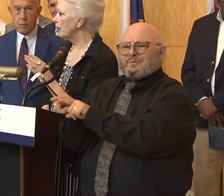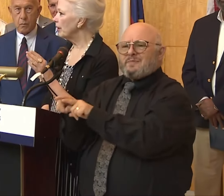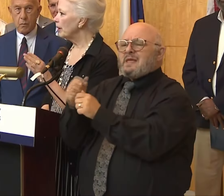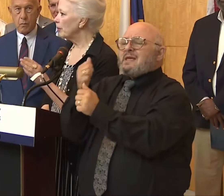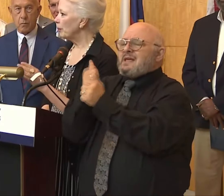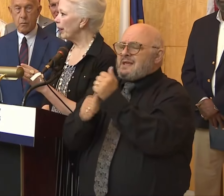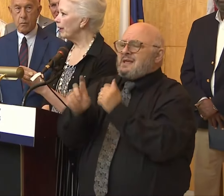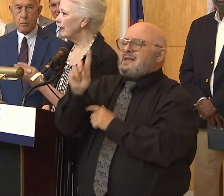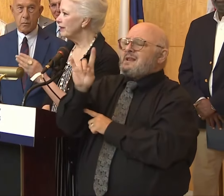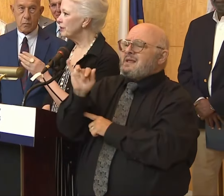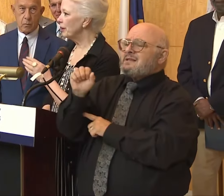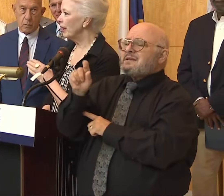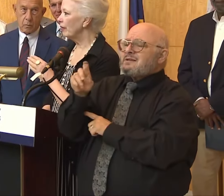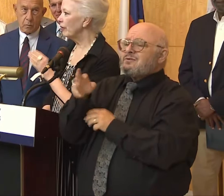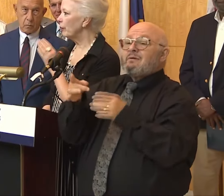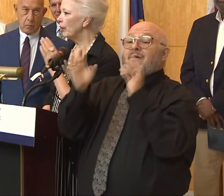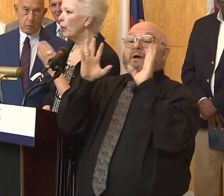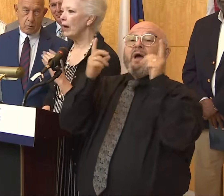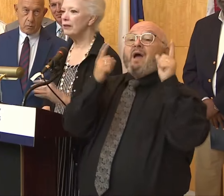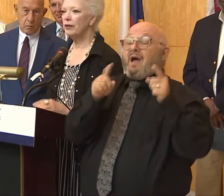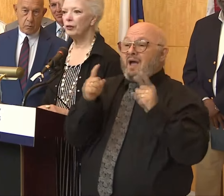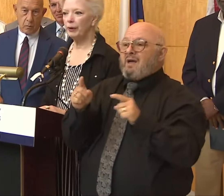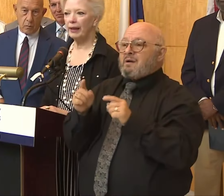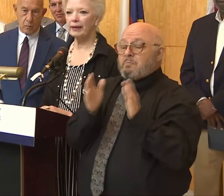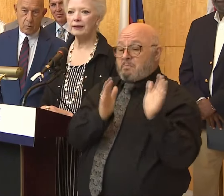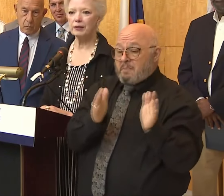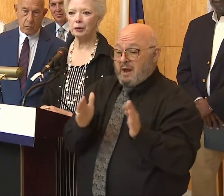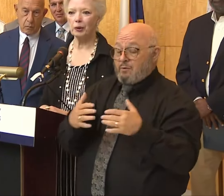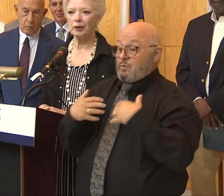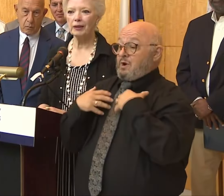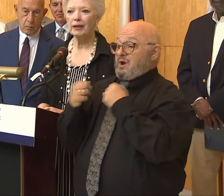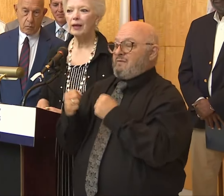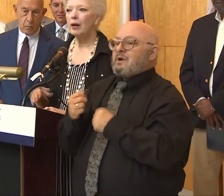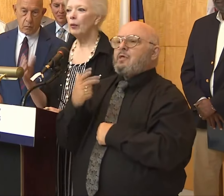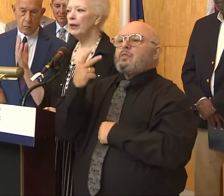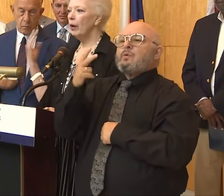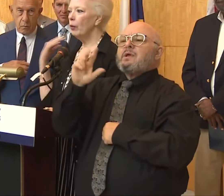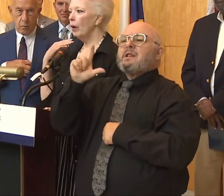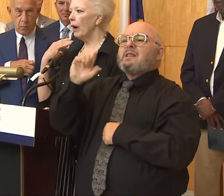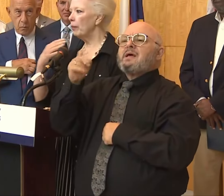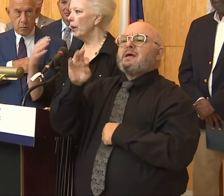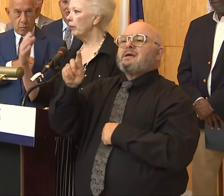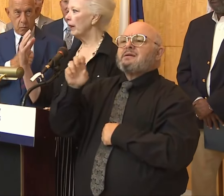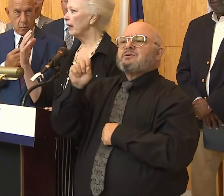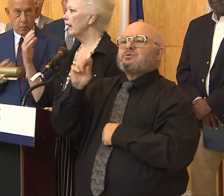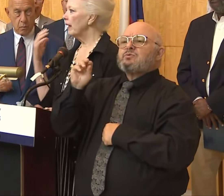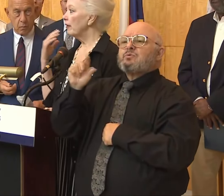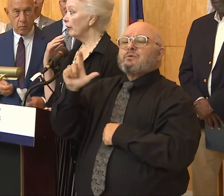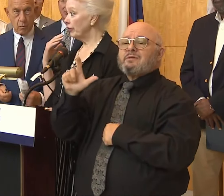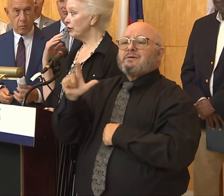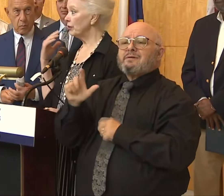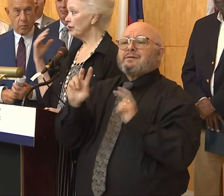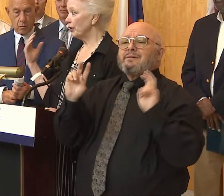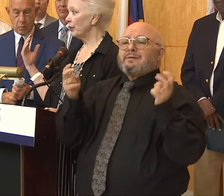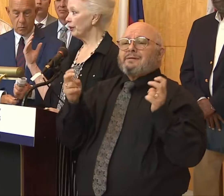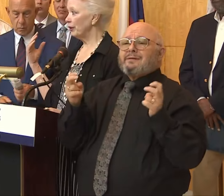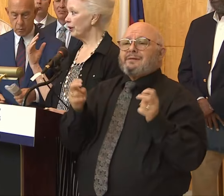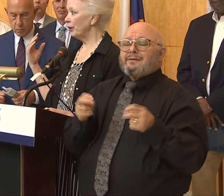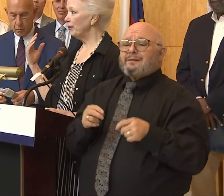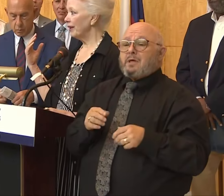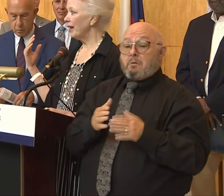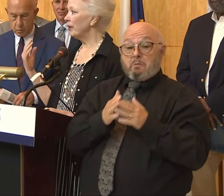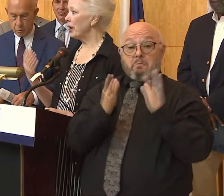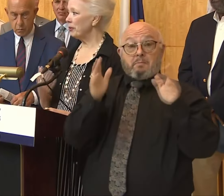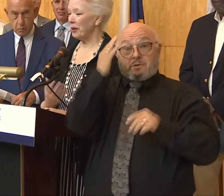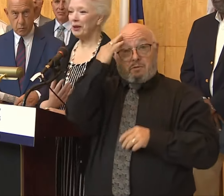disaster preparedness to recovery requires a three-legged stool. We know what our public officials are going to